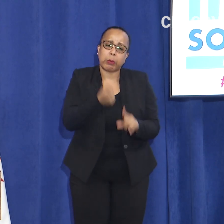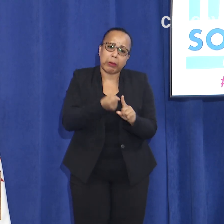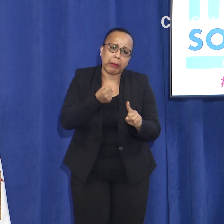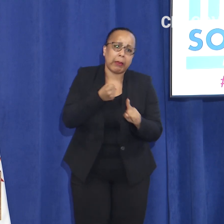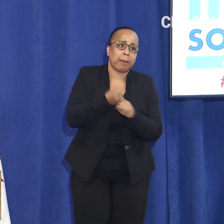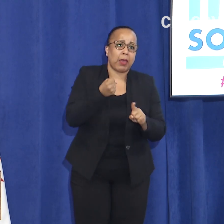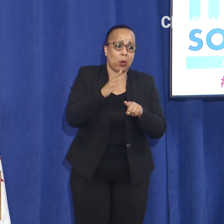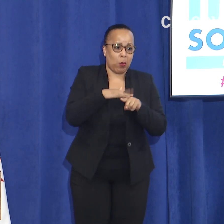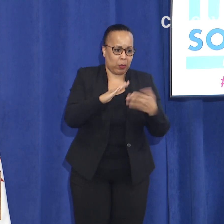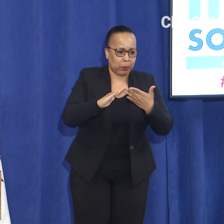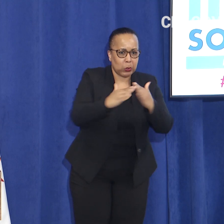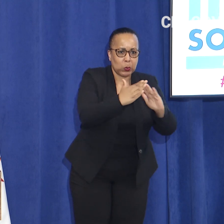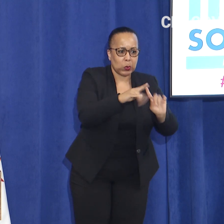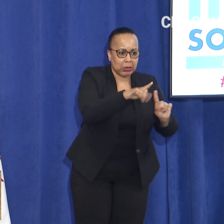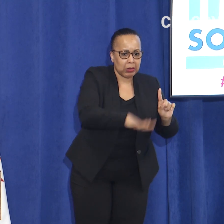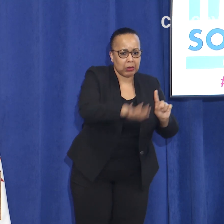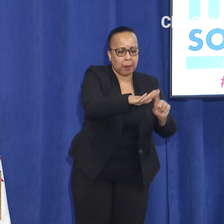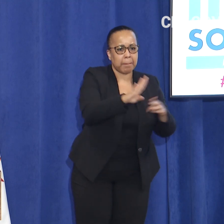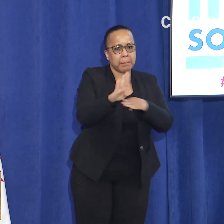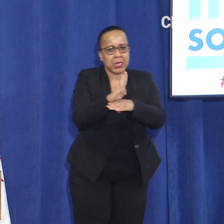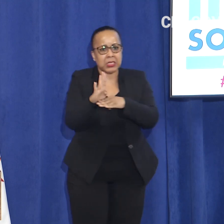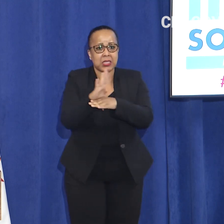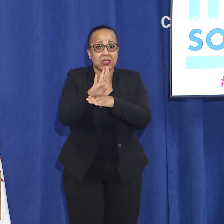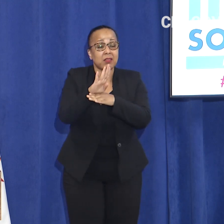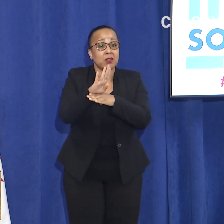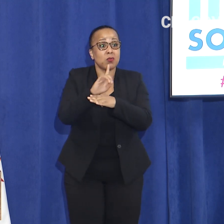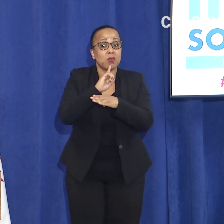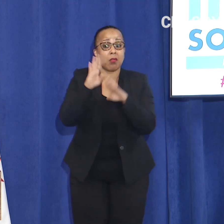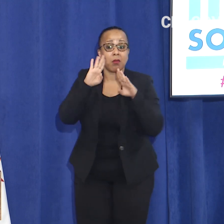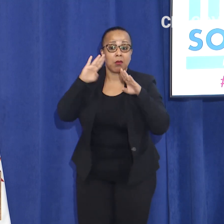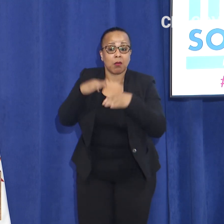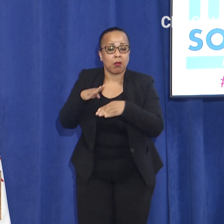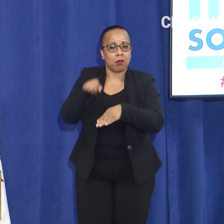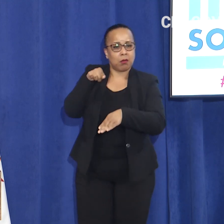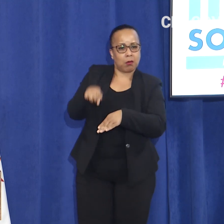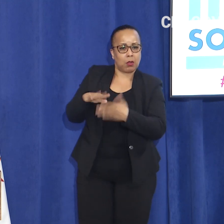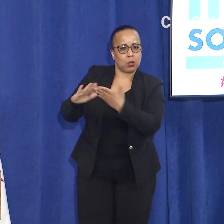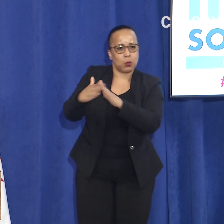impact on our communities and businesses, particularly communities of color.